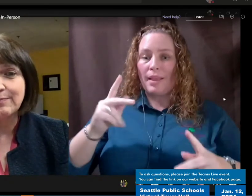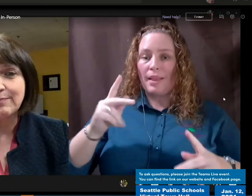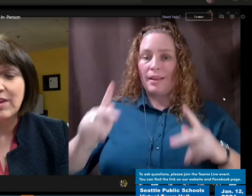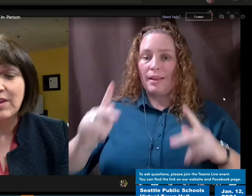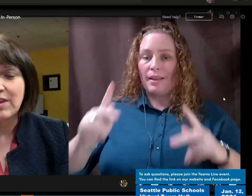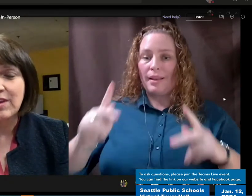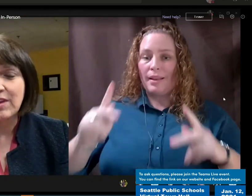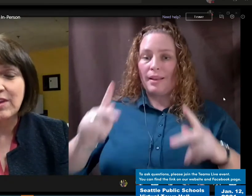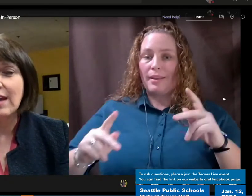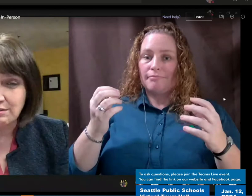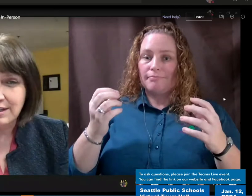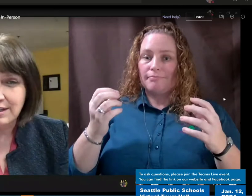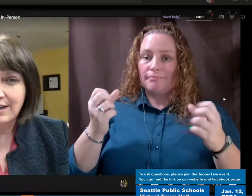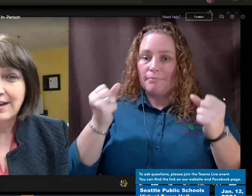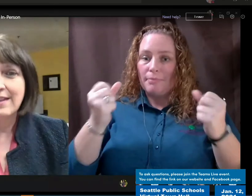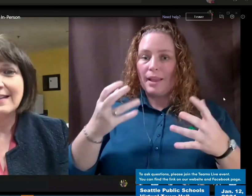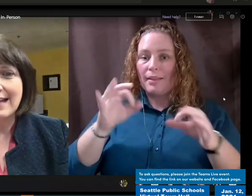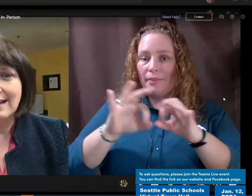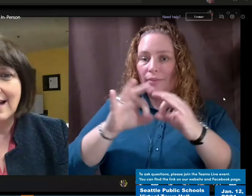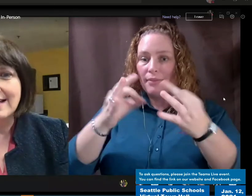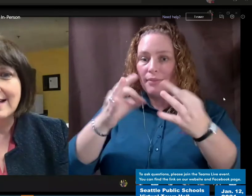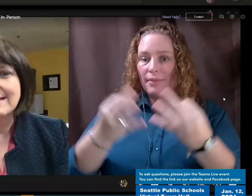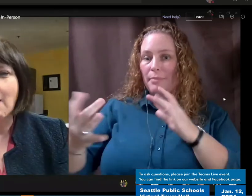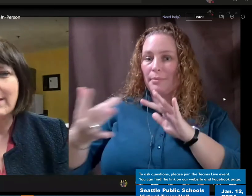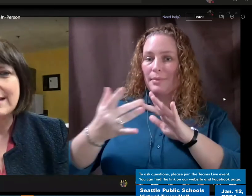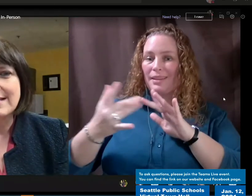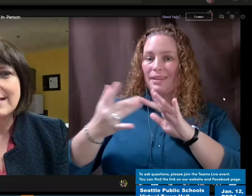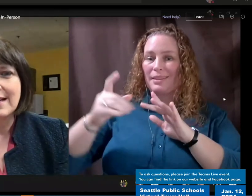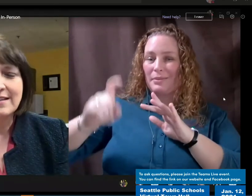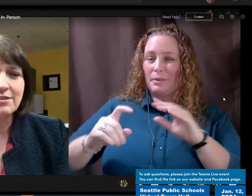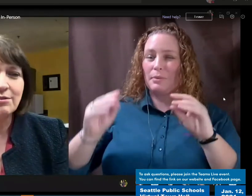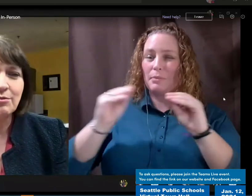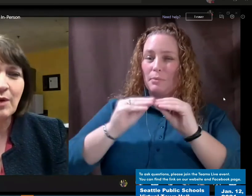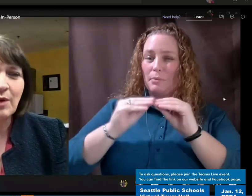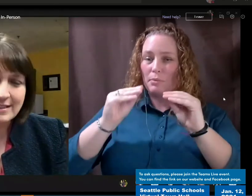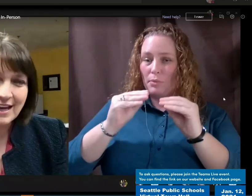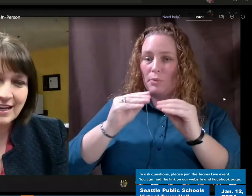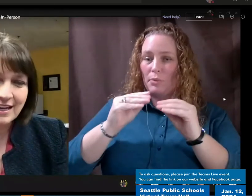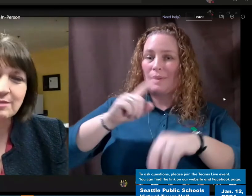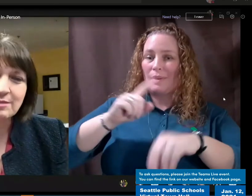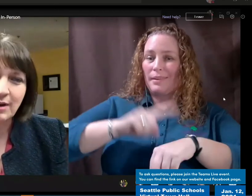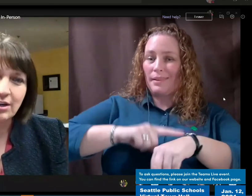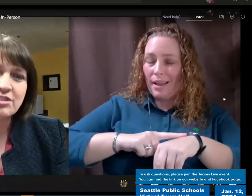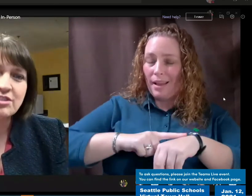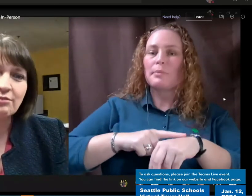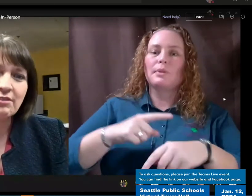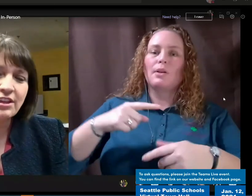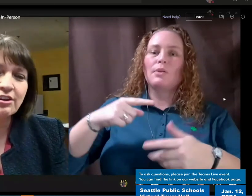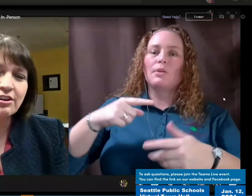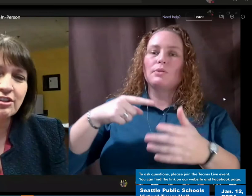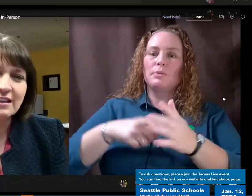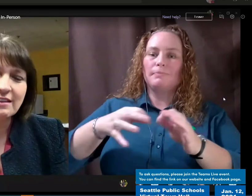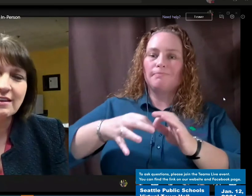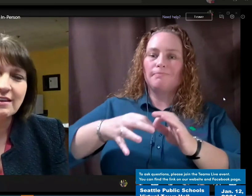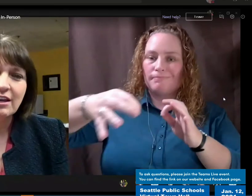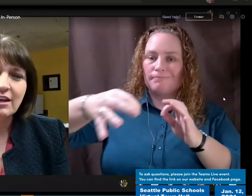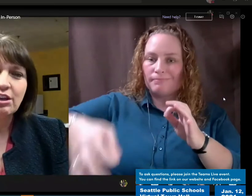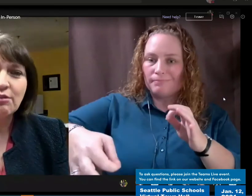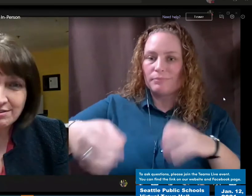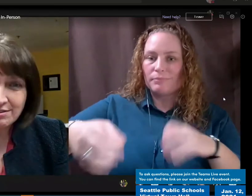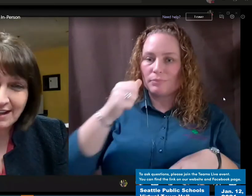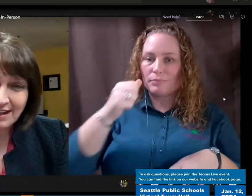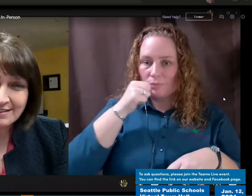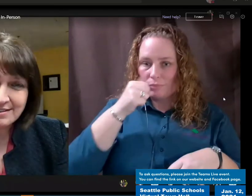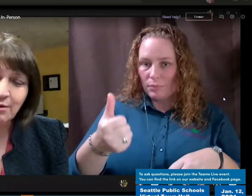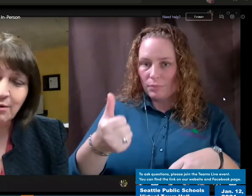decision, and we heard you. That deadline has now been extended to Wednesday, tomorrow, January 13th. You